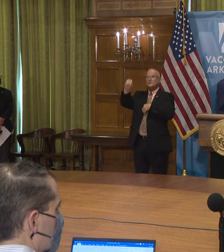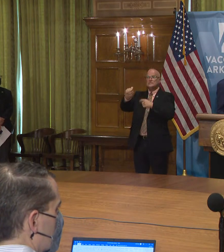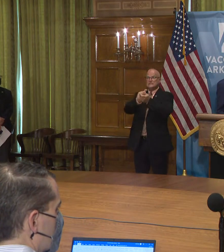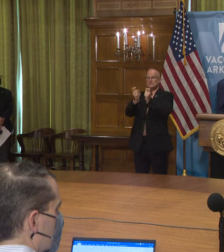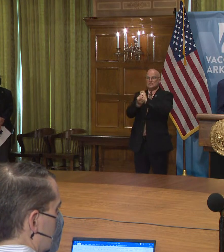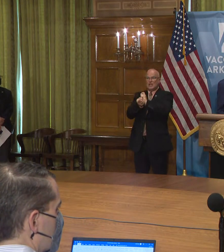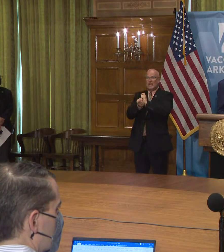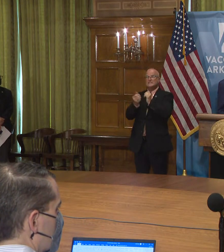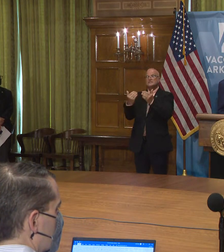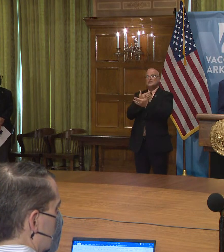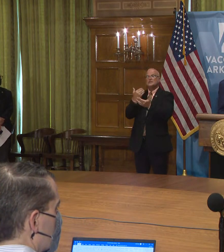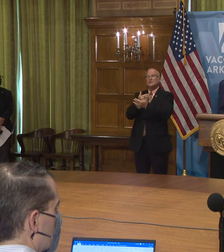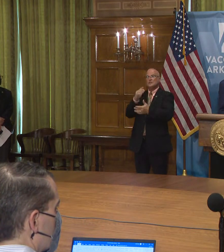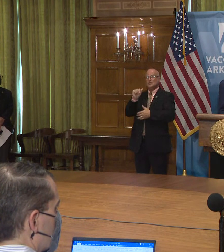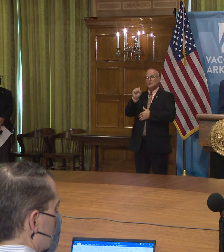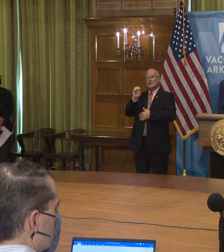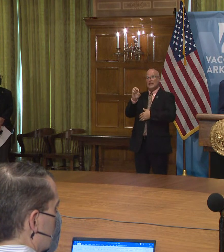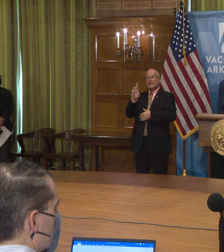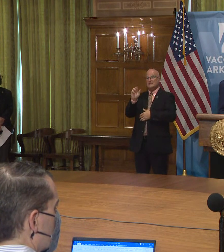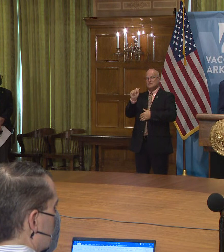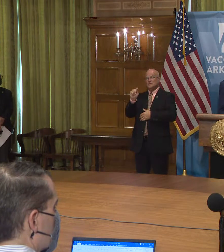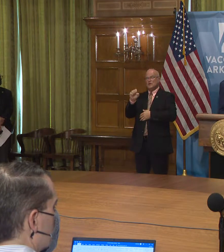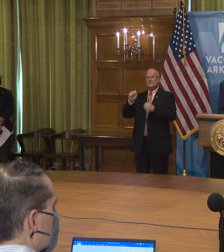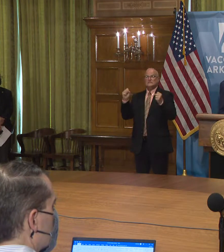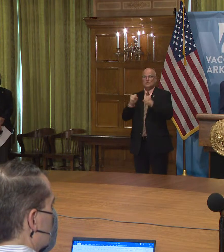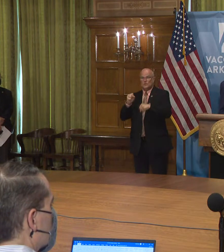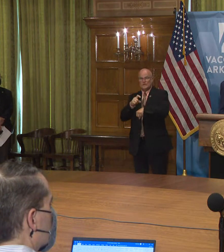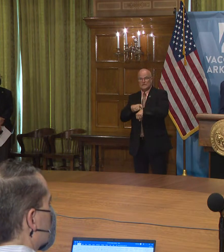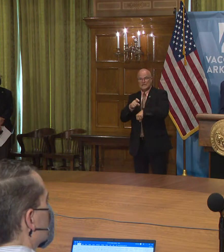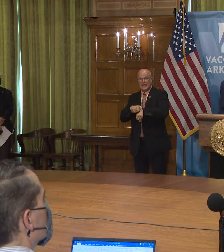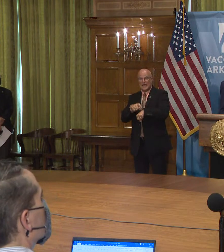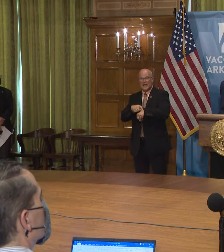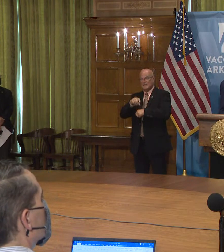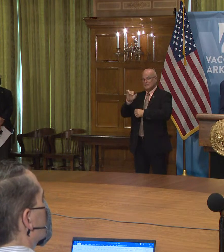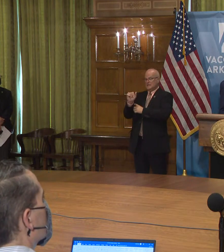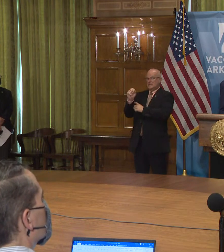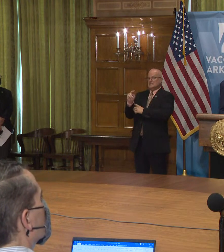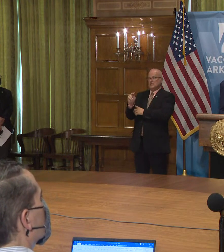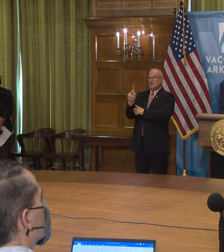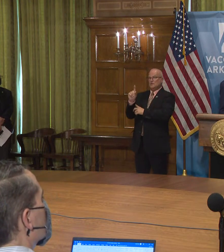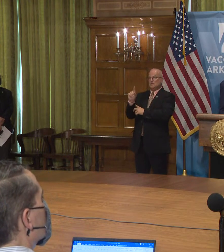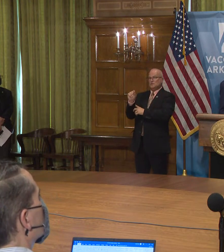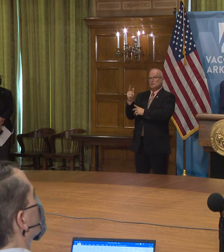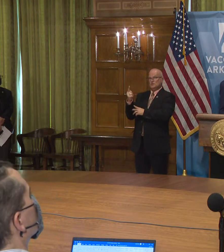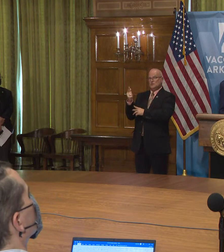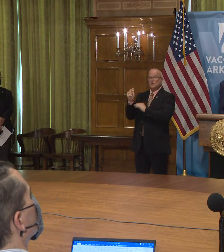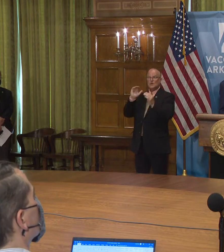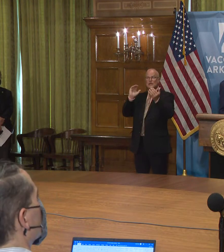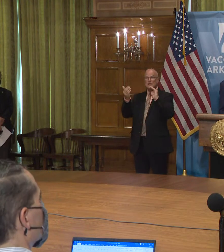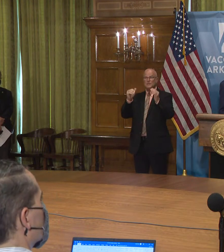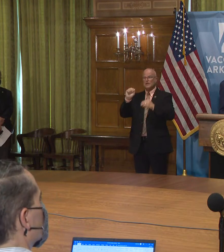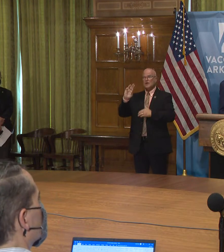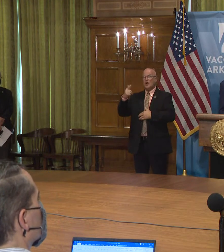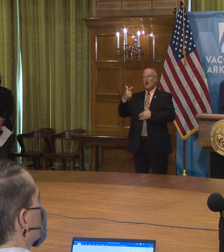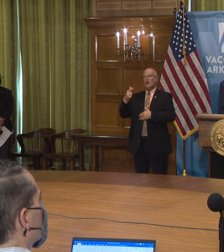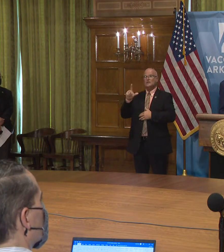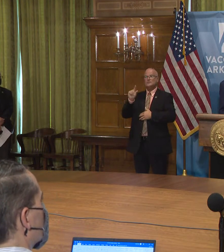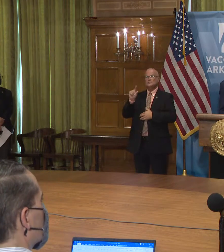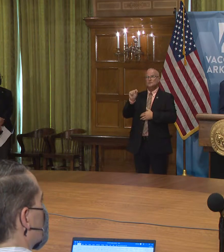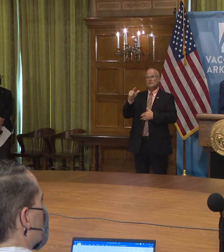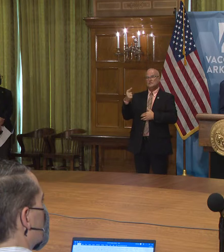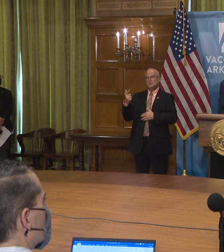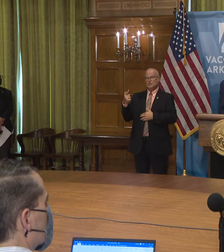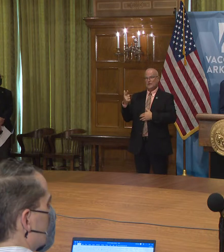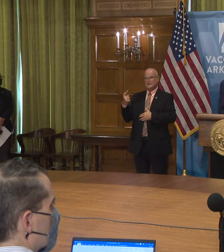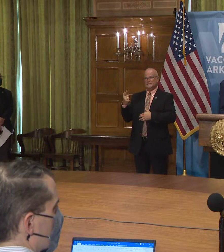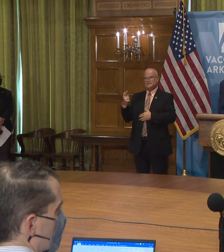change in new case rates during the winter, January of 2021 compared with August of